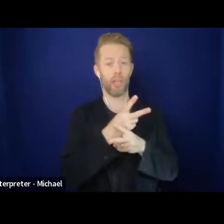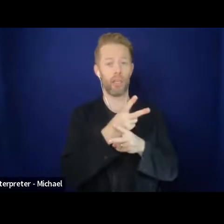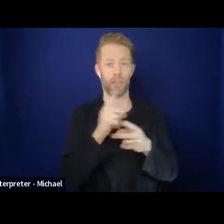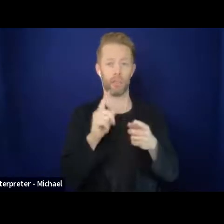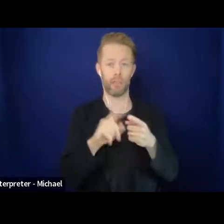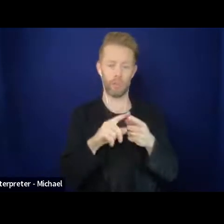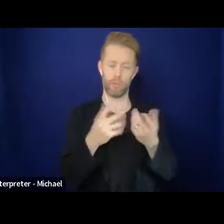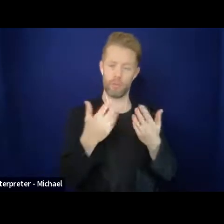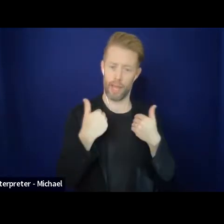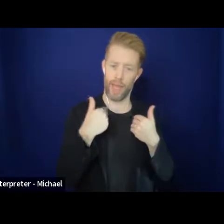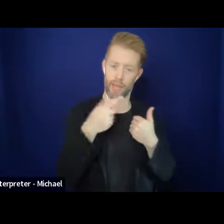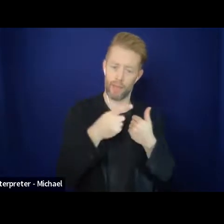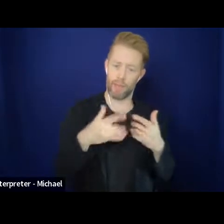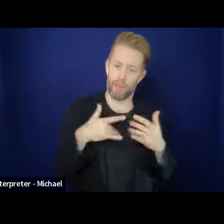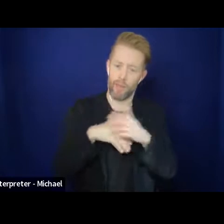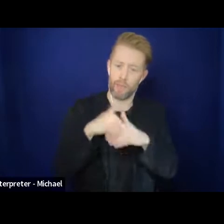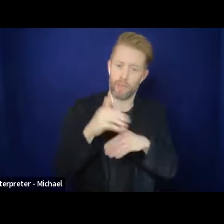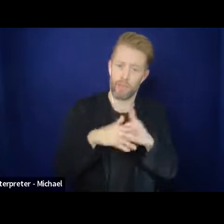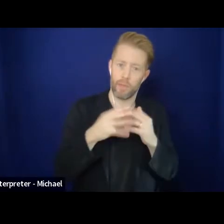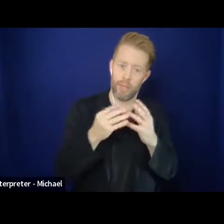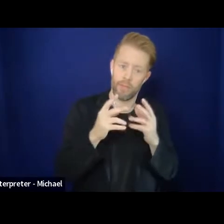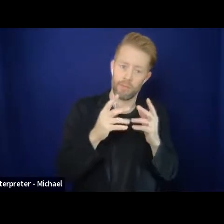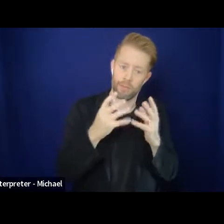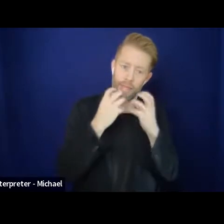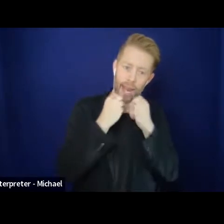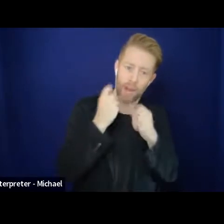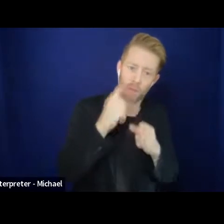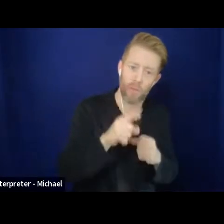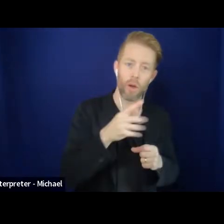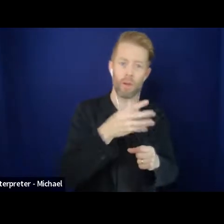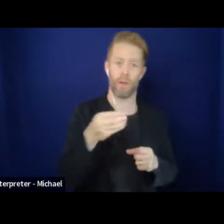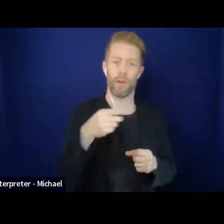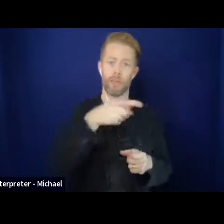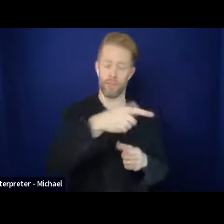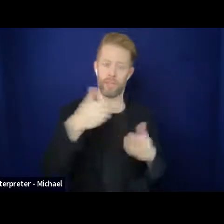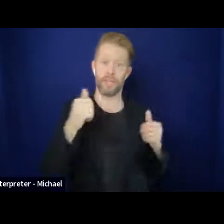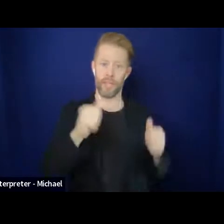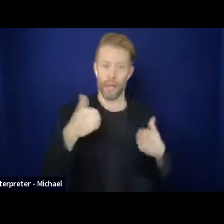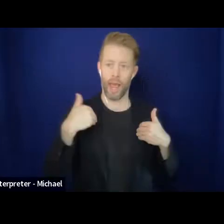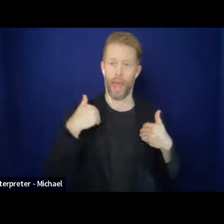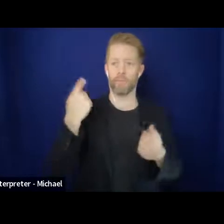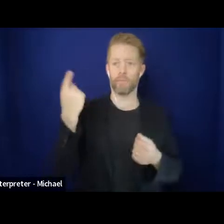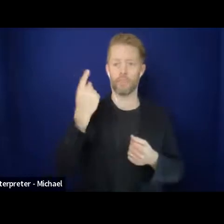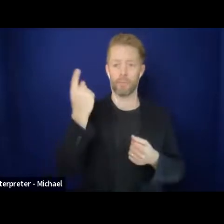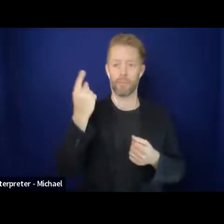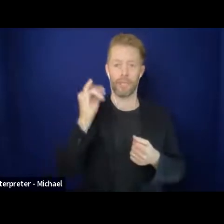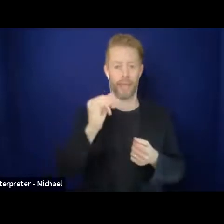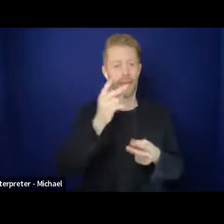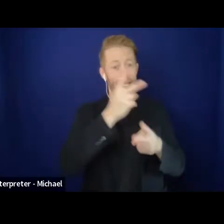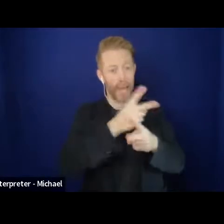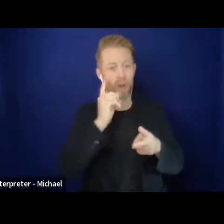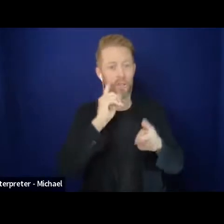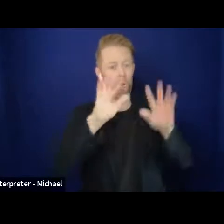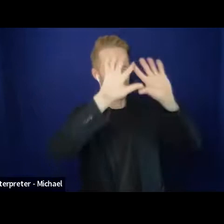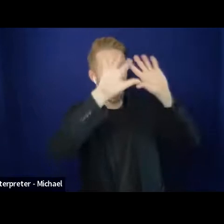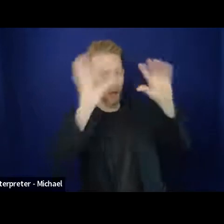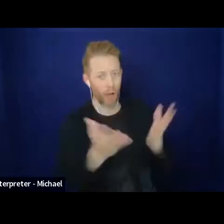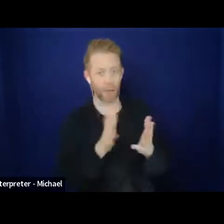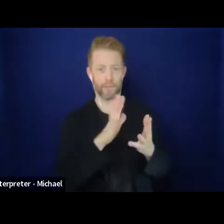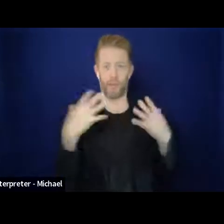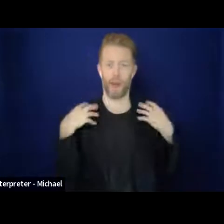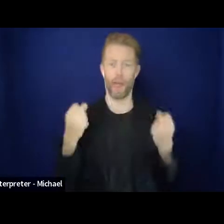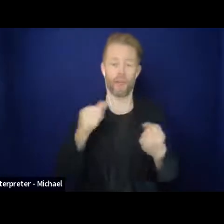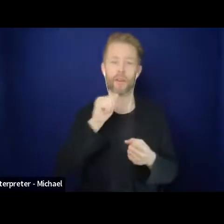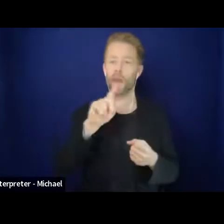feel cared for and comfortable, in which they can have something that cares for the whole of their health, not just